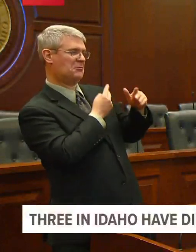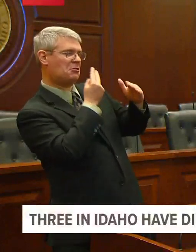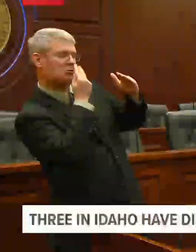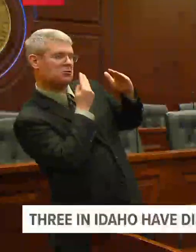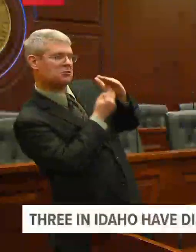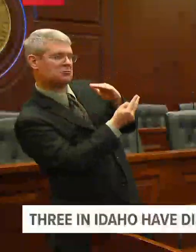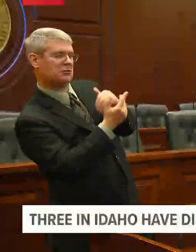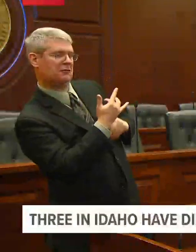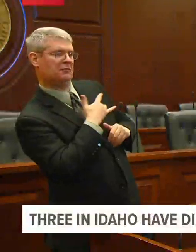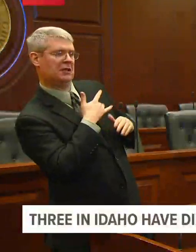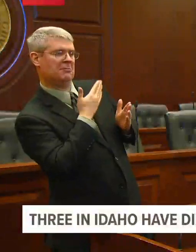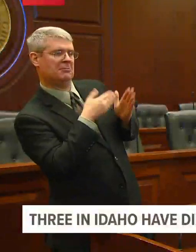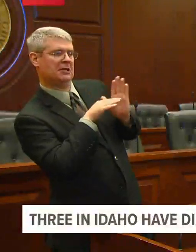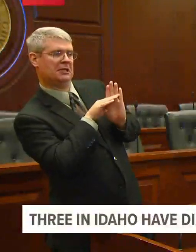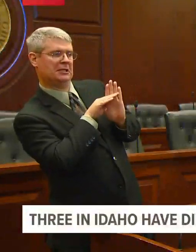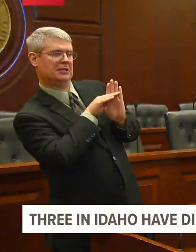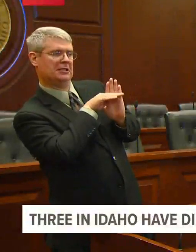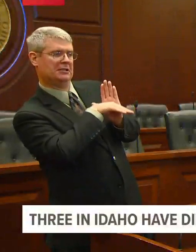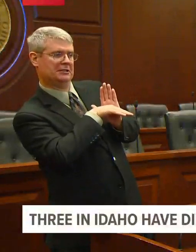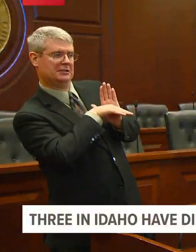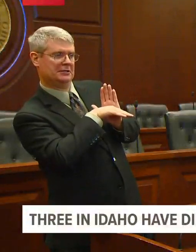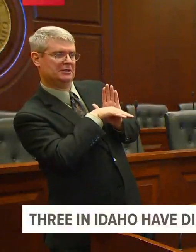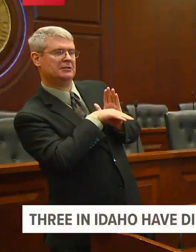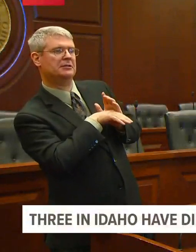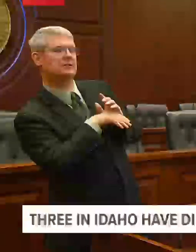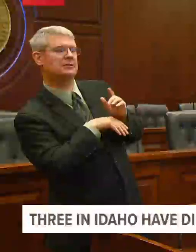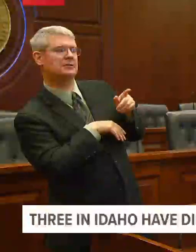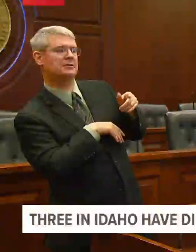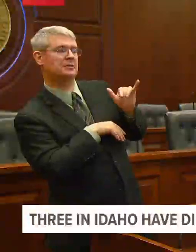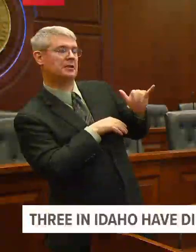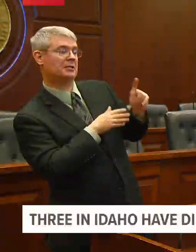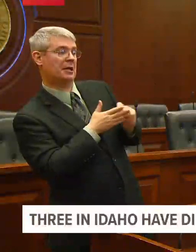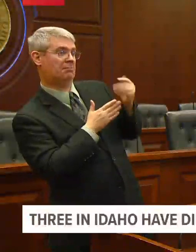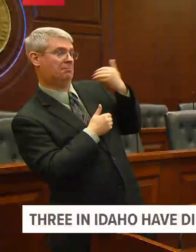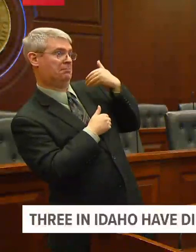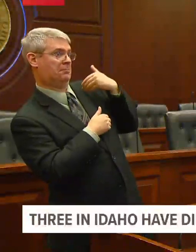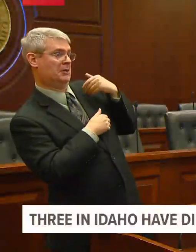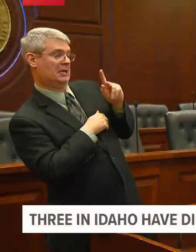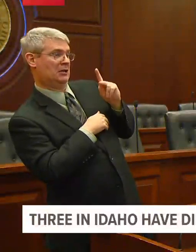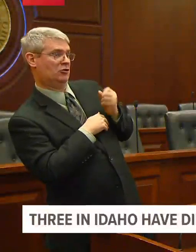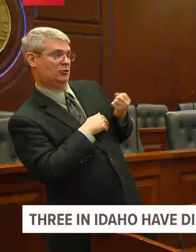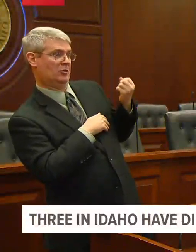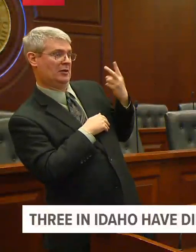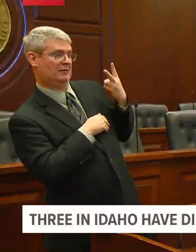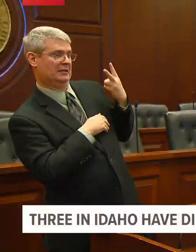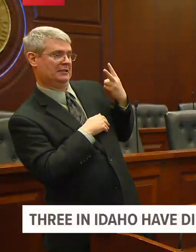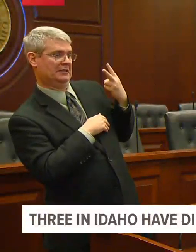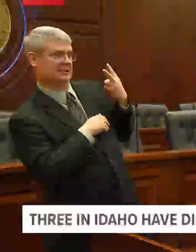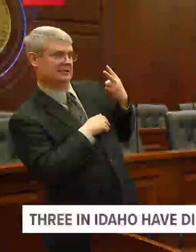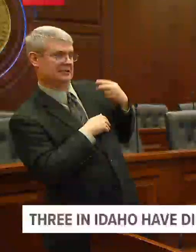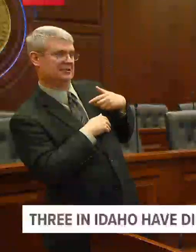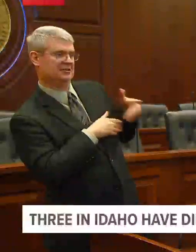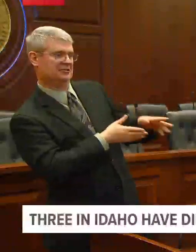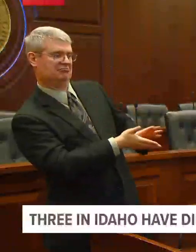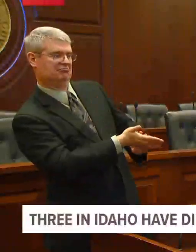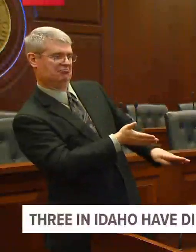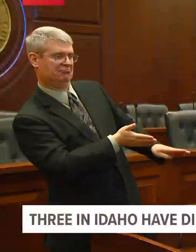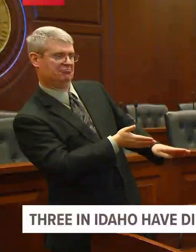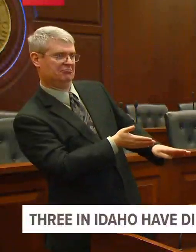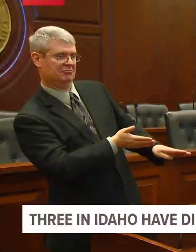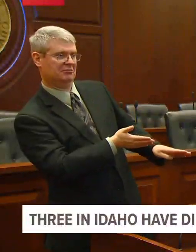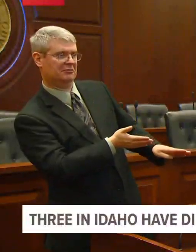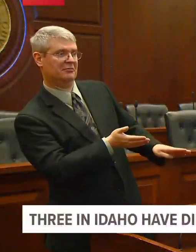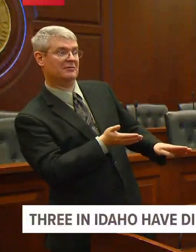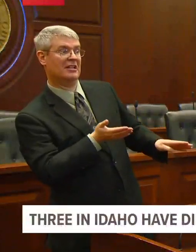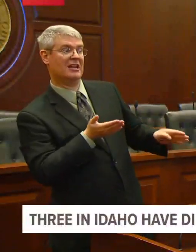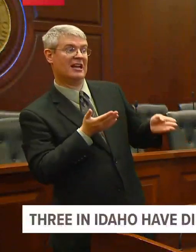exempted K-12. And I gave a deep thought on this, but the fact that there's a lot of schools that are